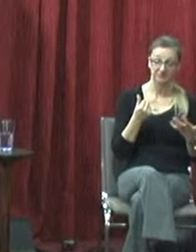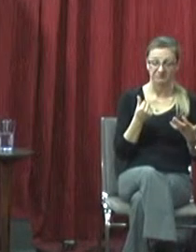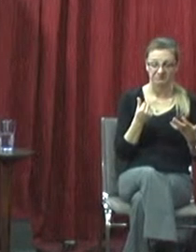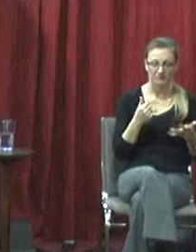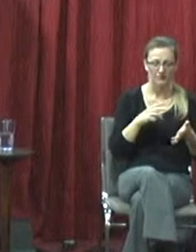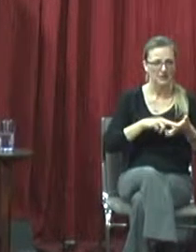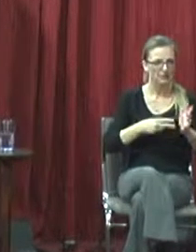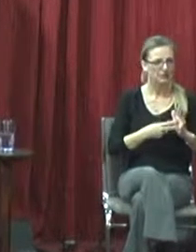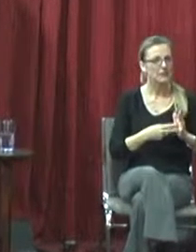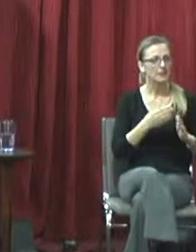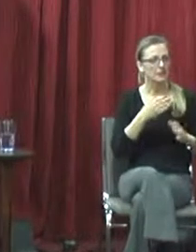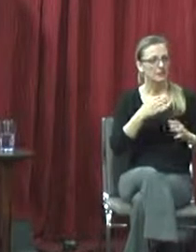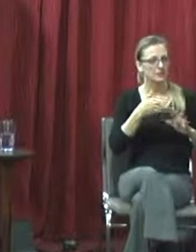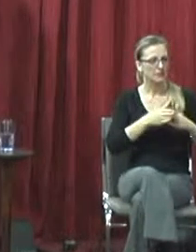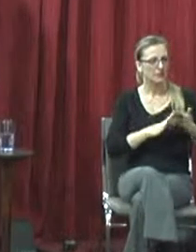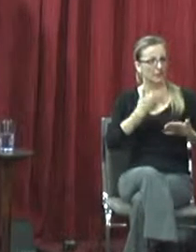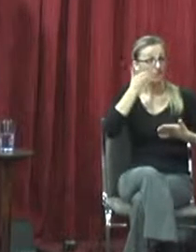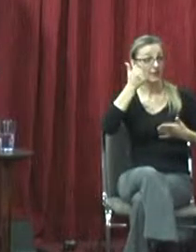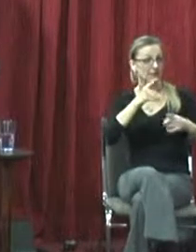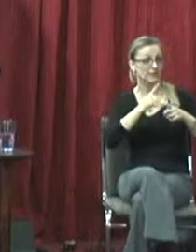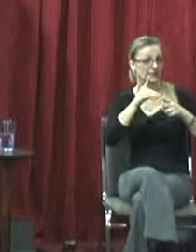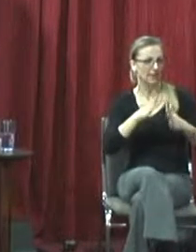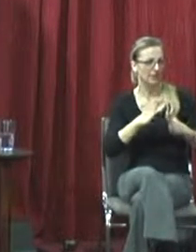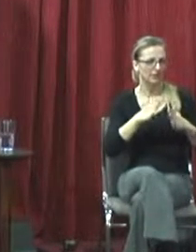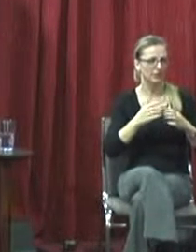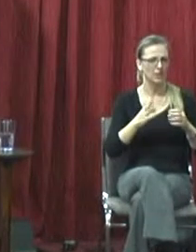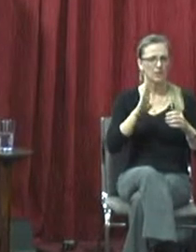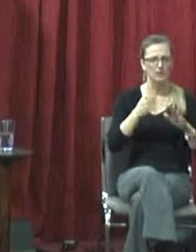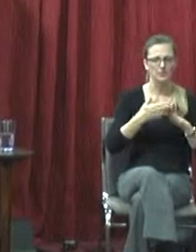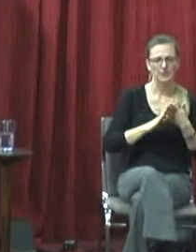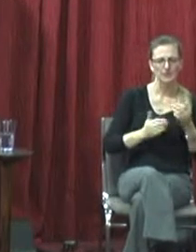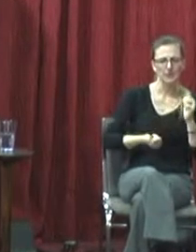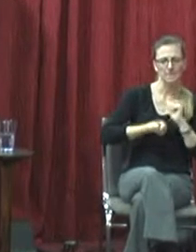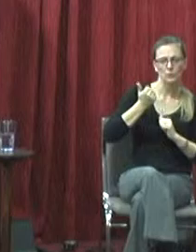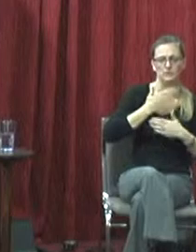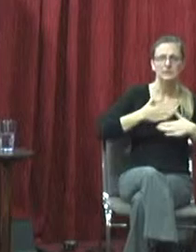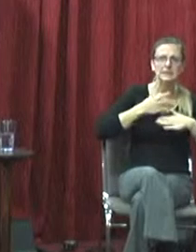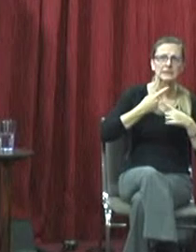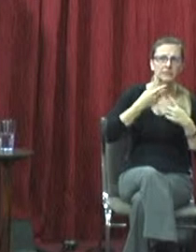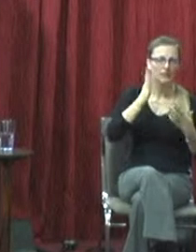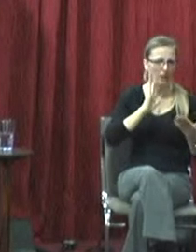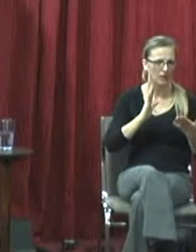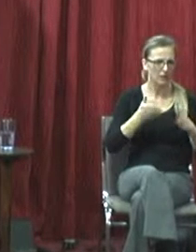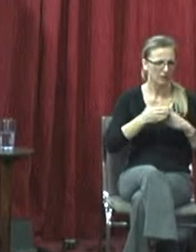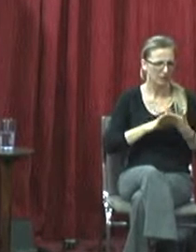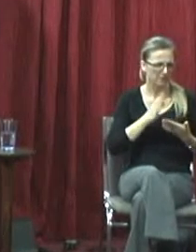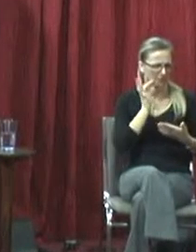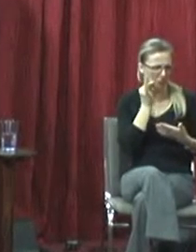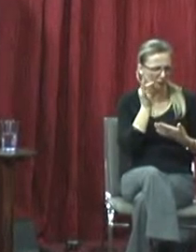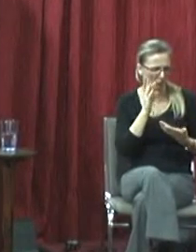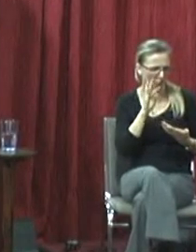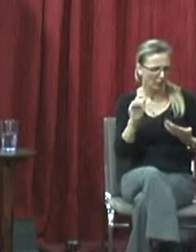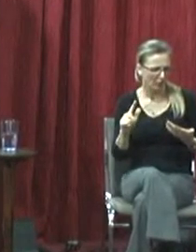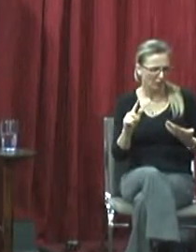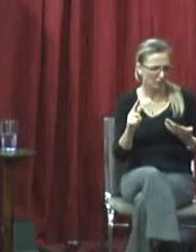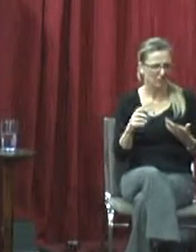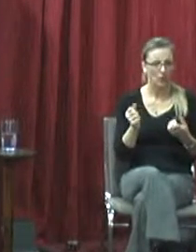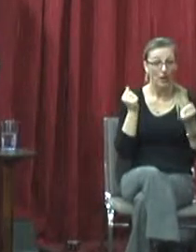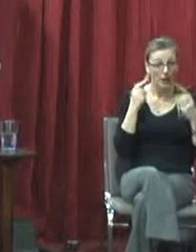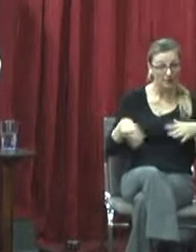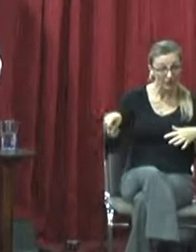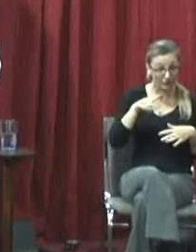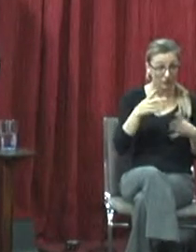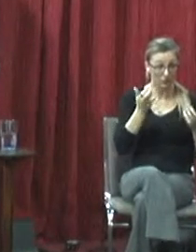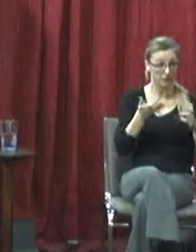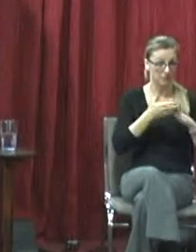disciple, to be most pleasing to God, to be fruitful in this context. So how many of you want to be